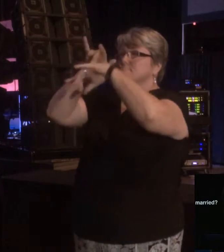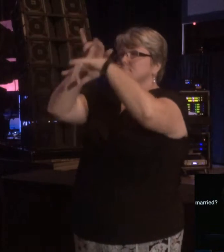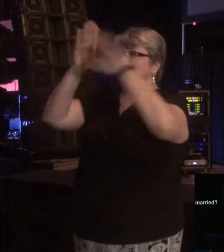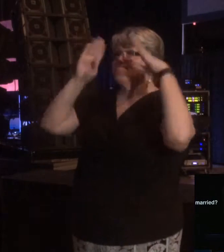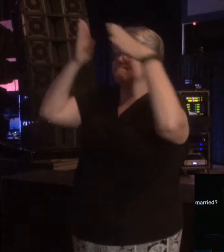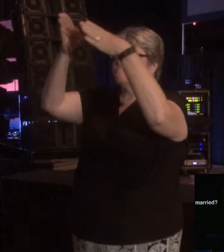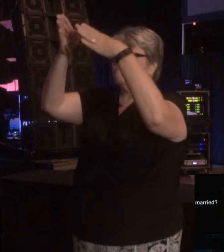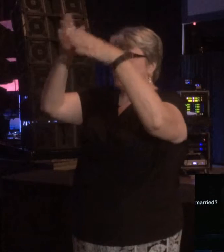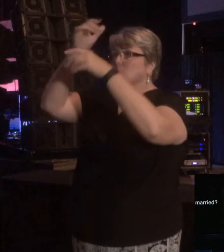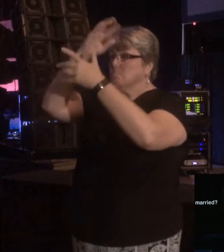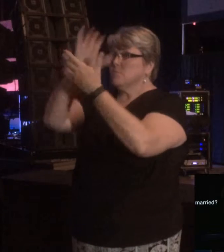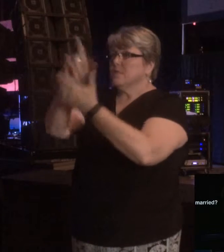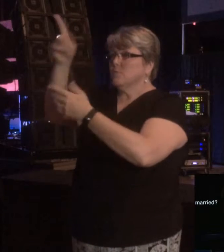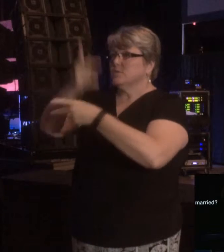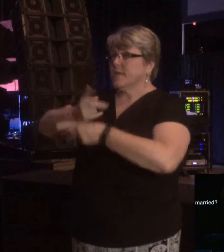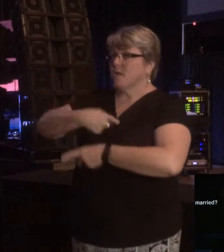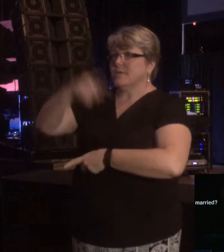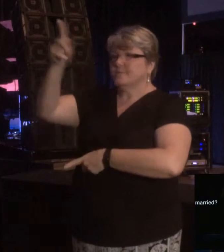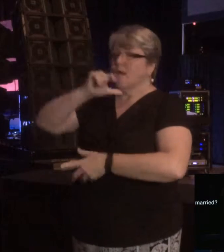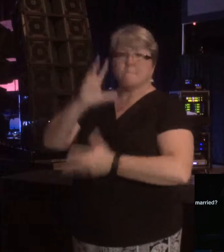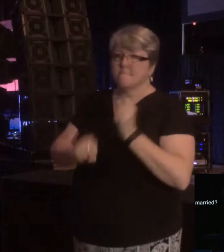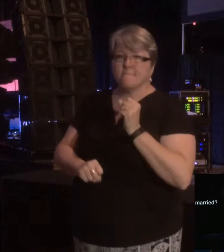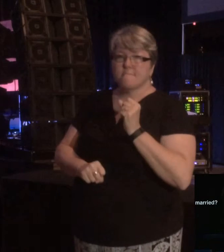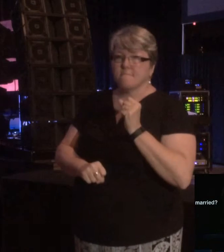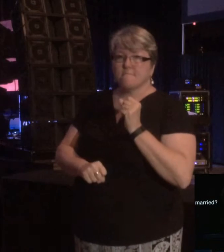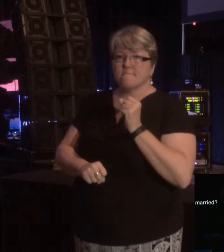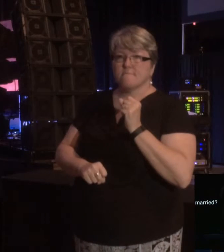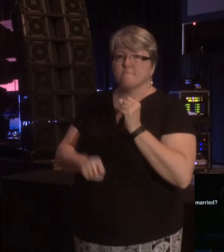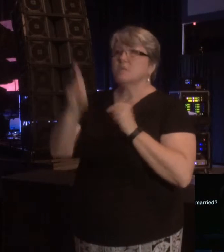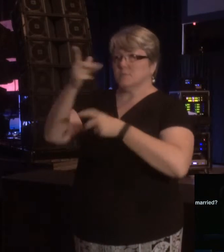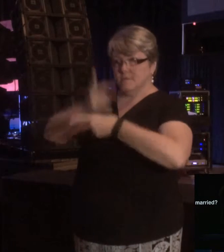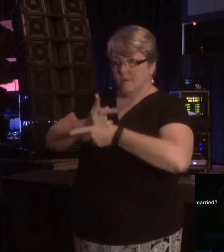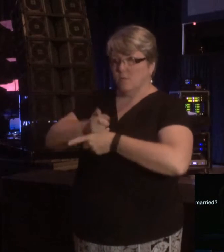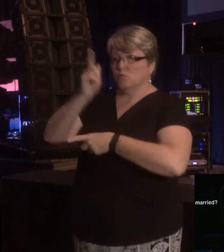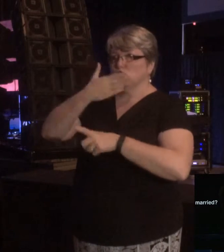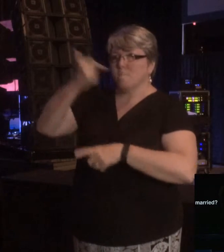us at specific times. Hey, where are you? What are you doing?